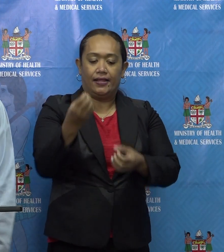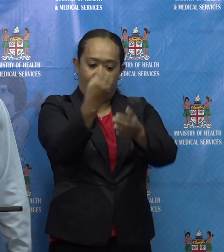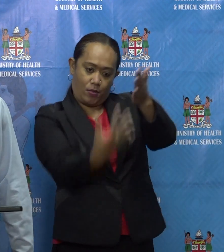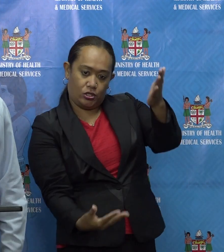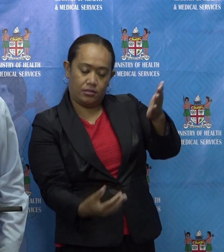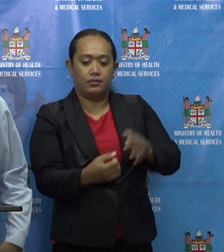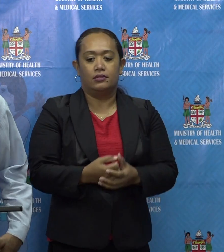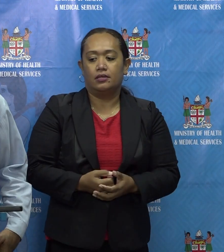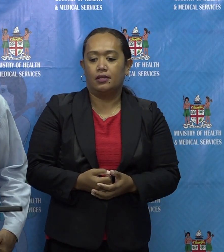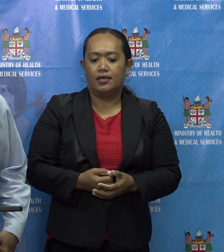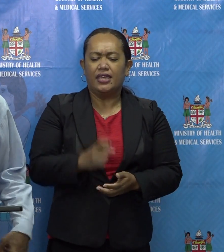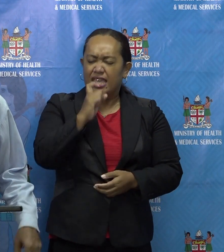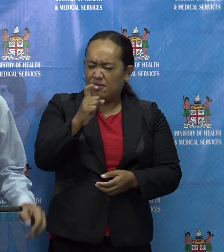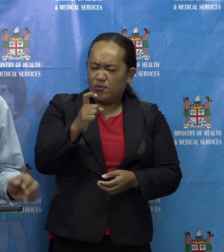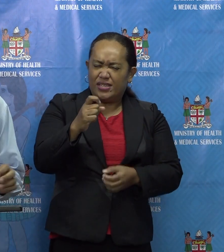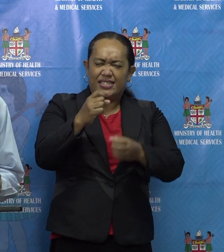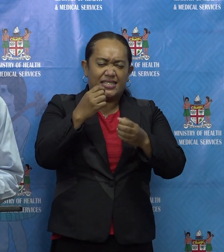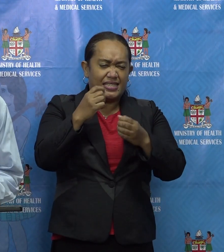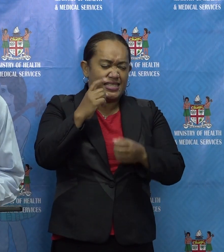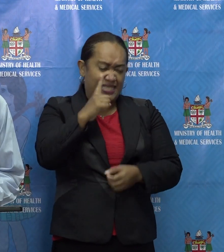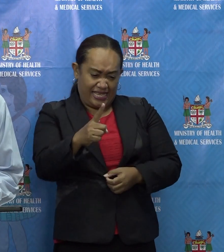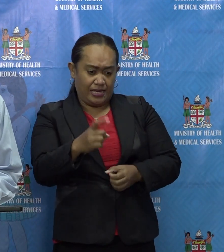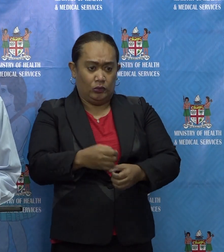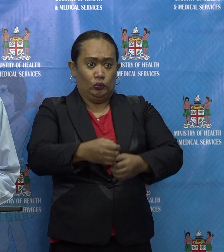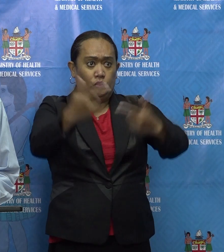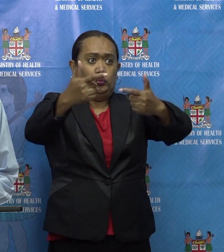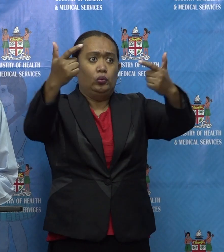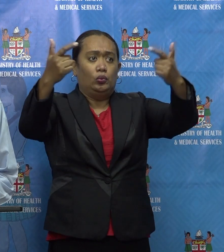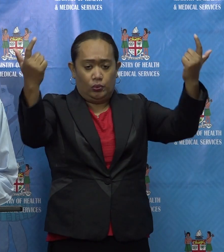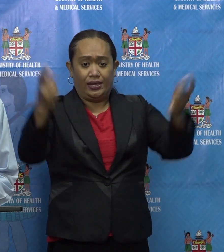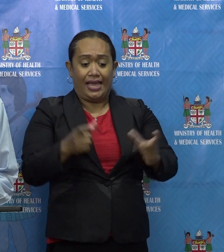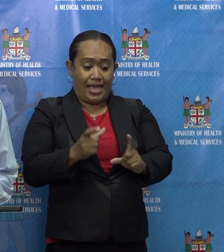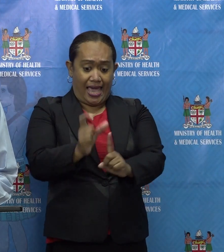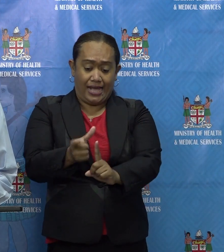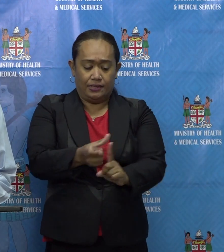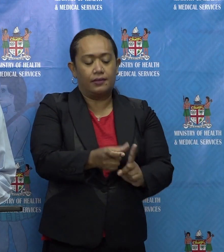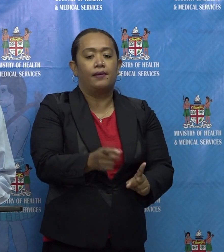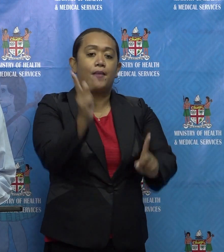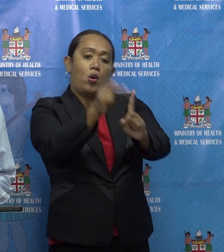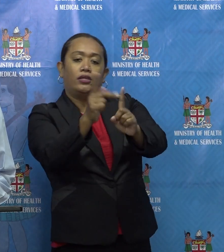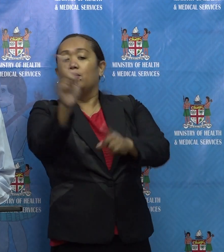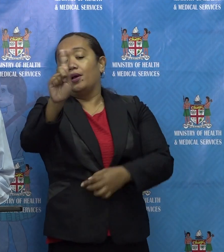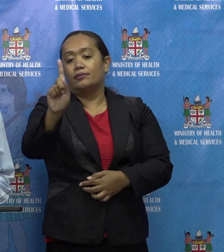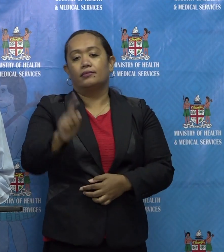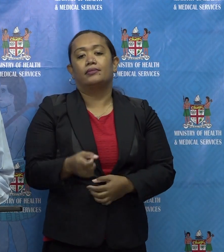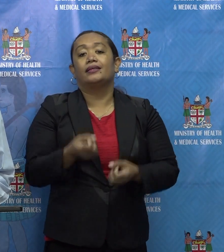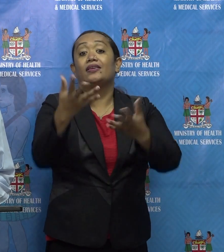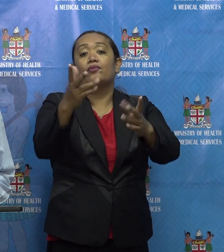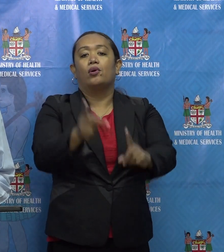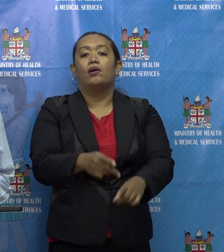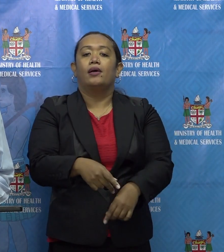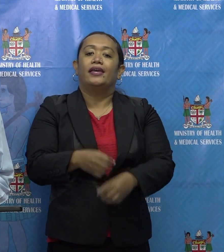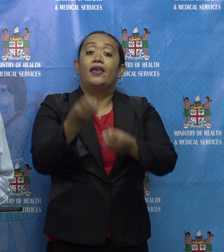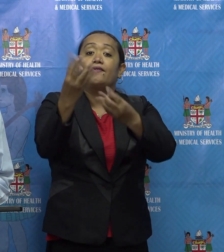But if we start seeing a larger number of cases in different parts of Viti Levu, our priority will be on giving prompt and